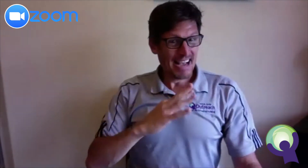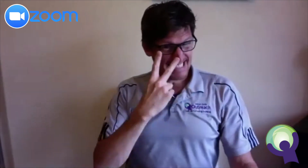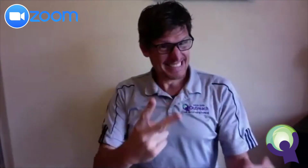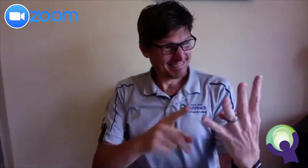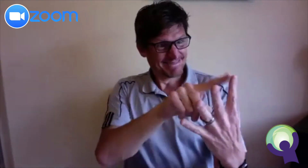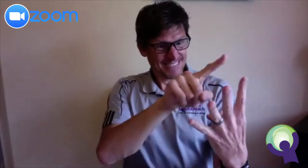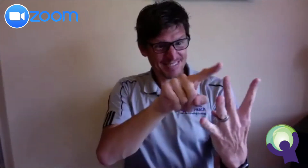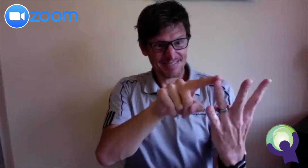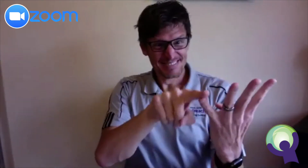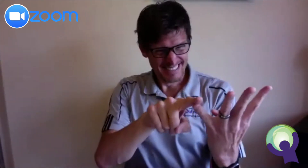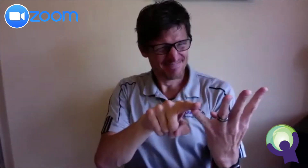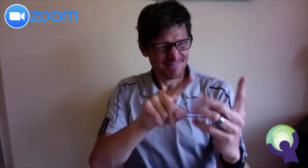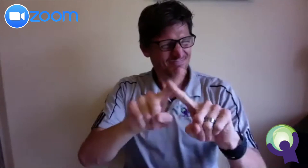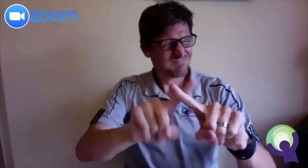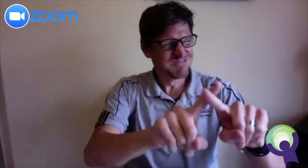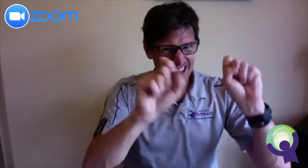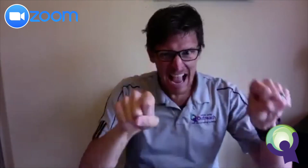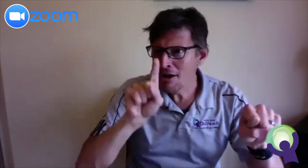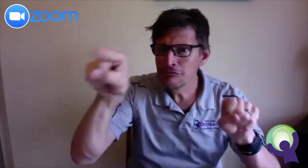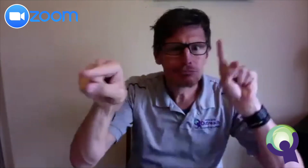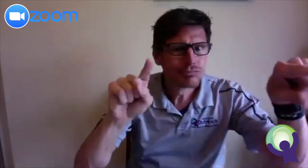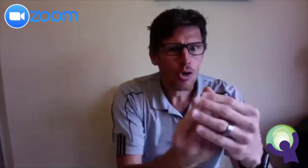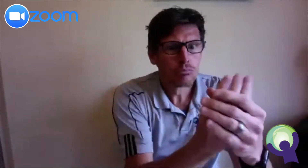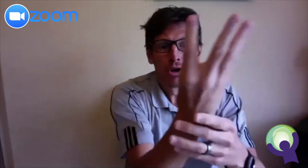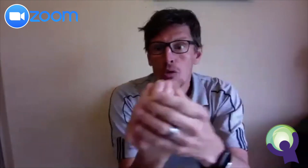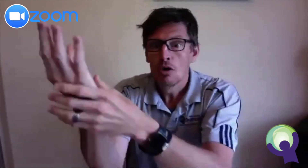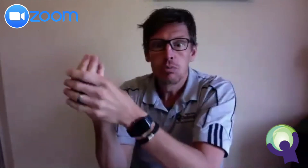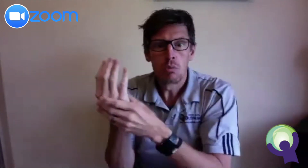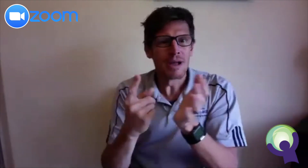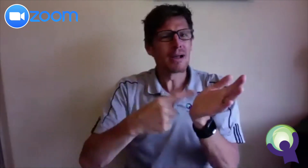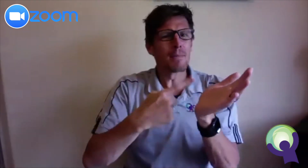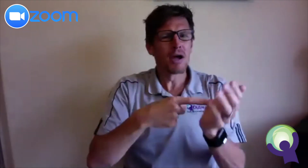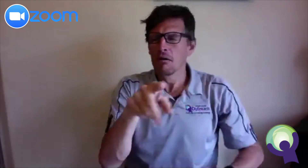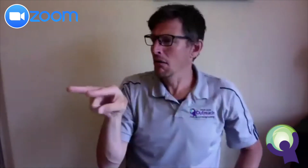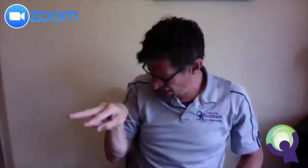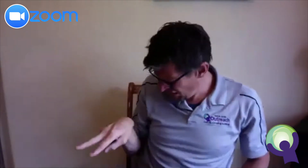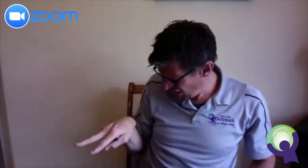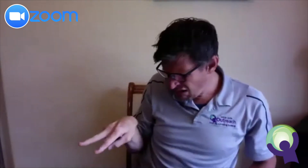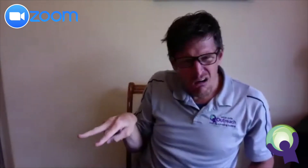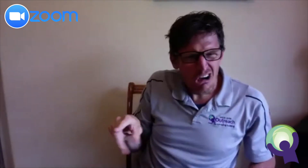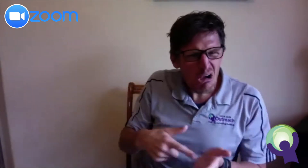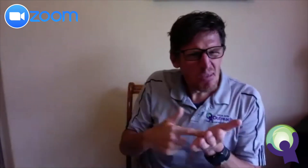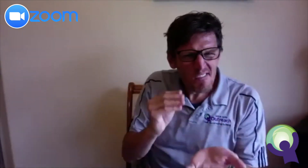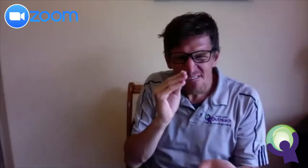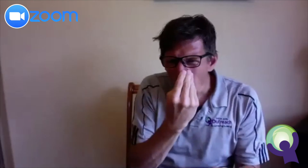It was time for lunch. "We've had some big adventures," said Marv. "What did you think?" "If I could